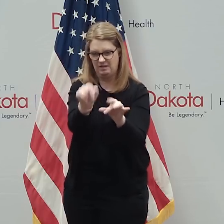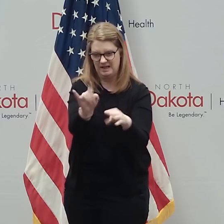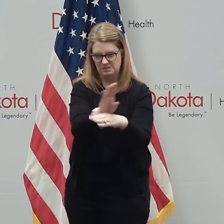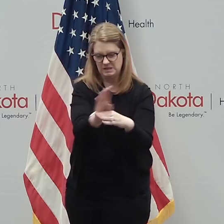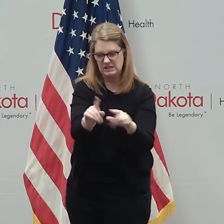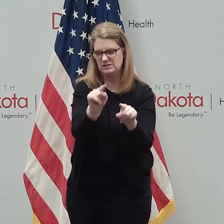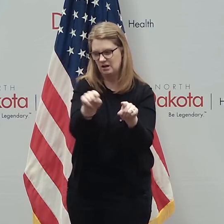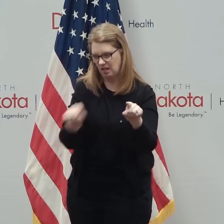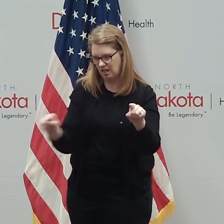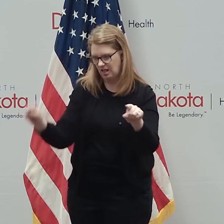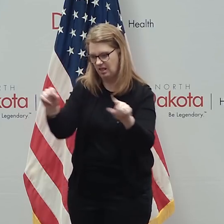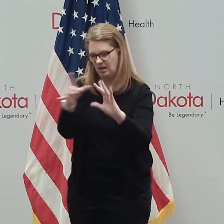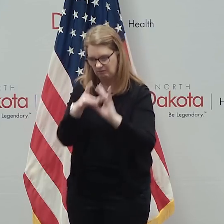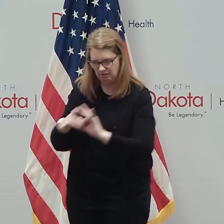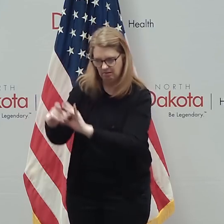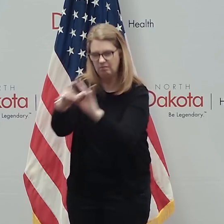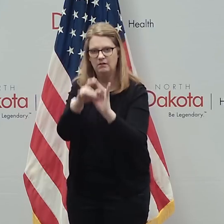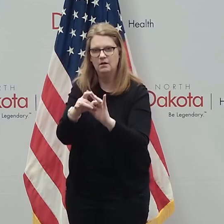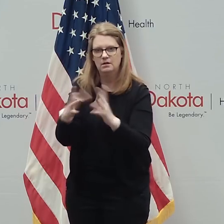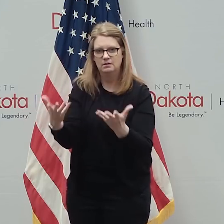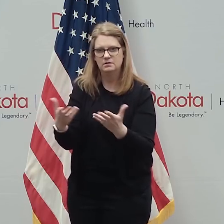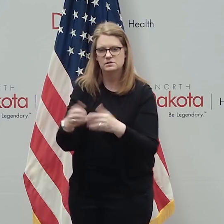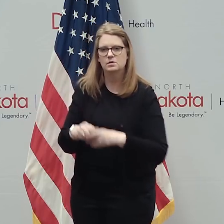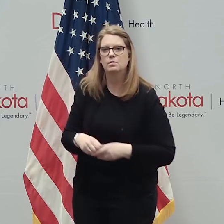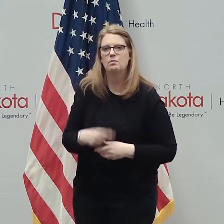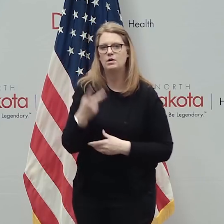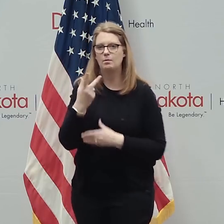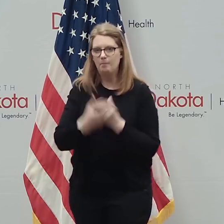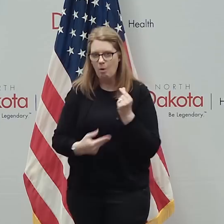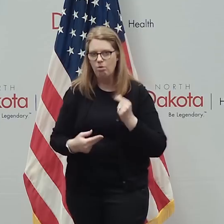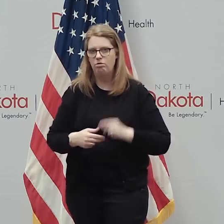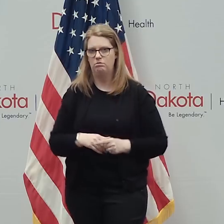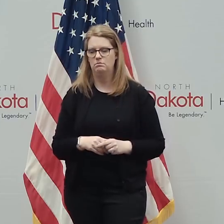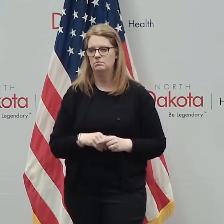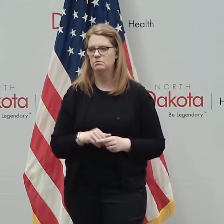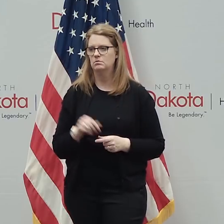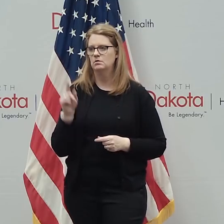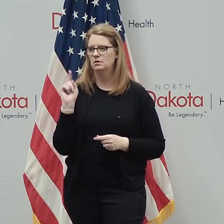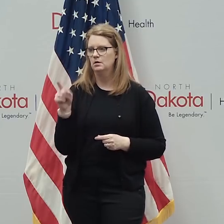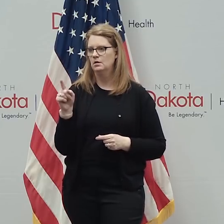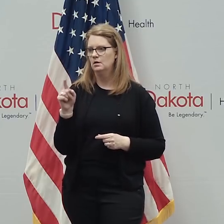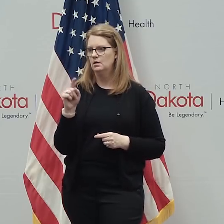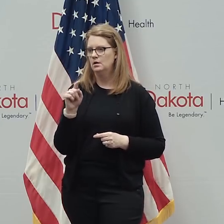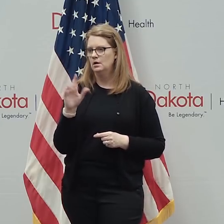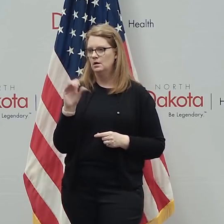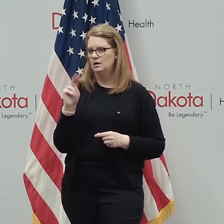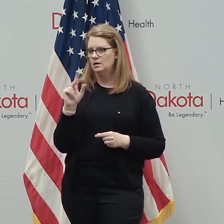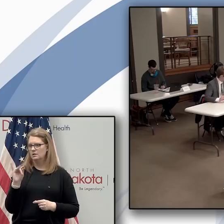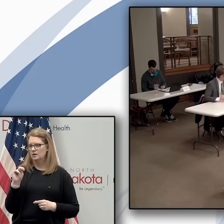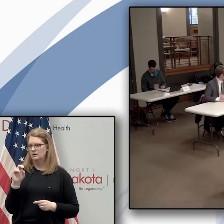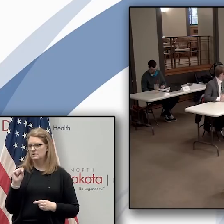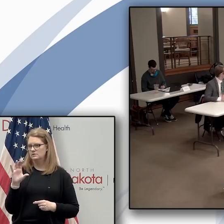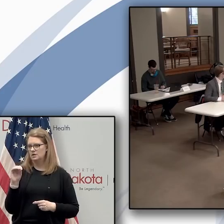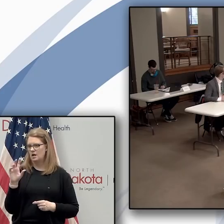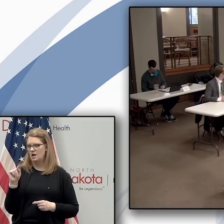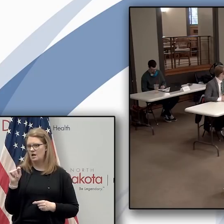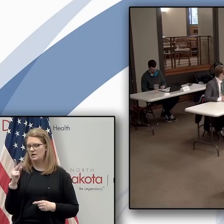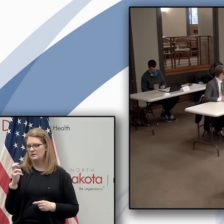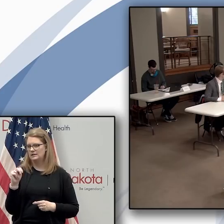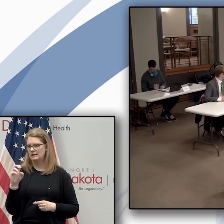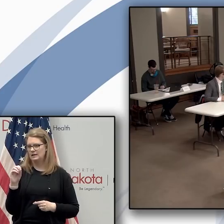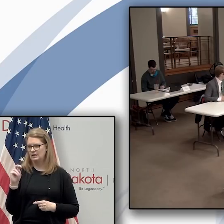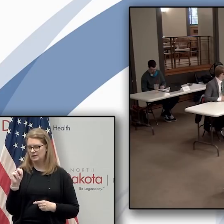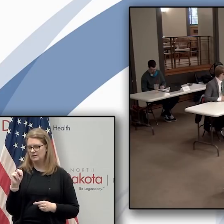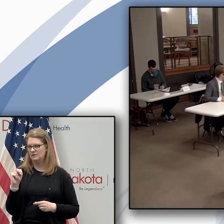people safe at the same time. We want to do and, not or. Online? Scott Hennon, WZFG